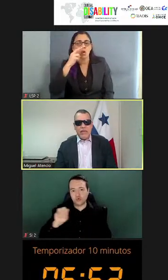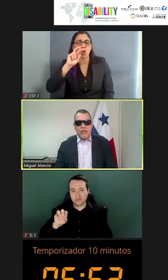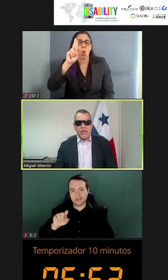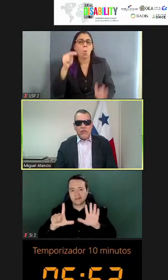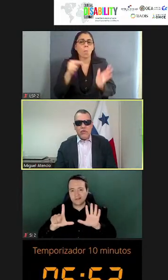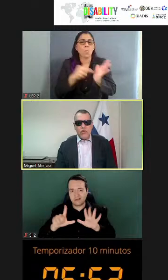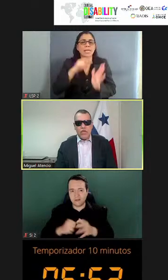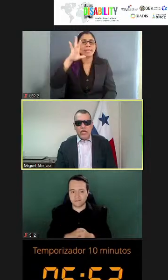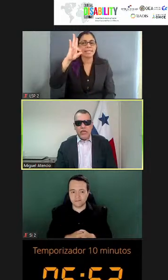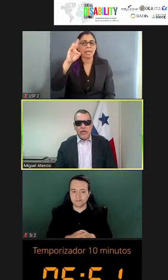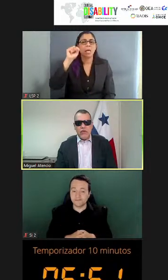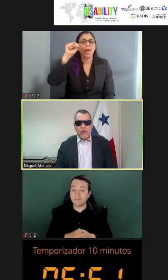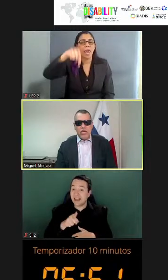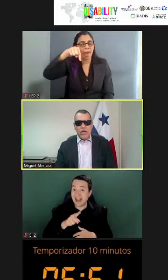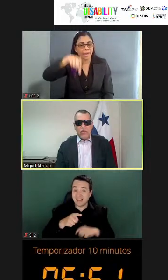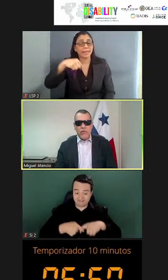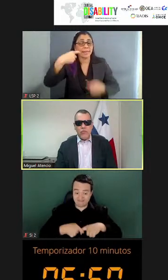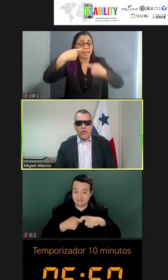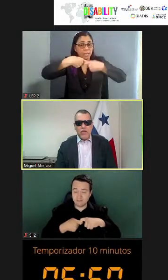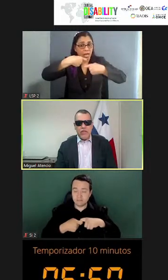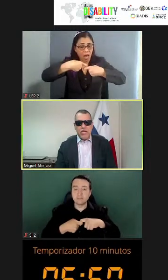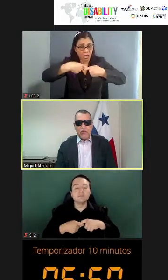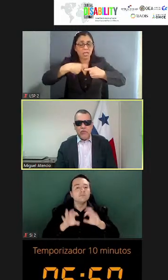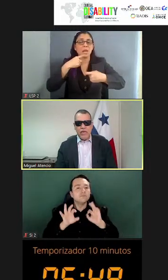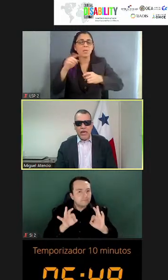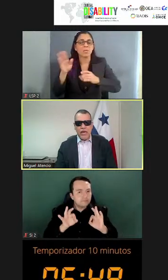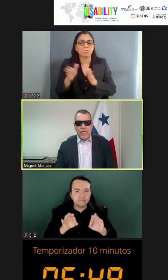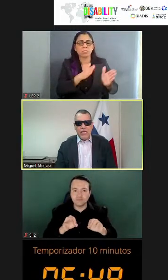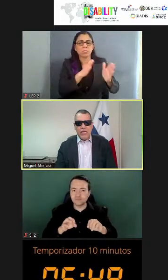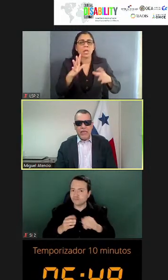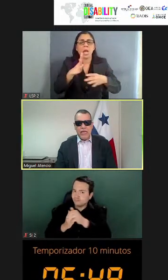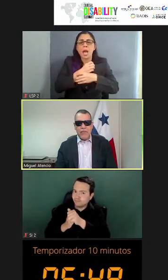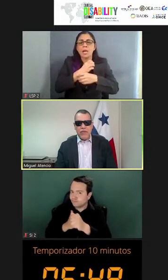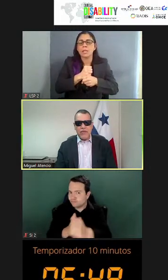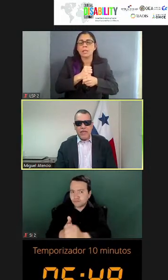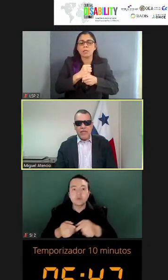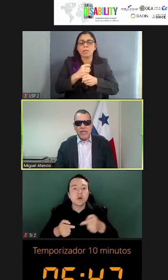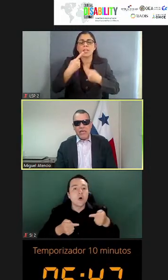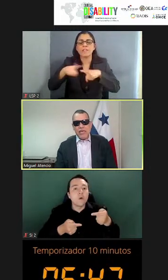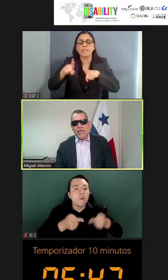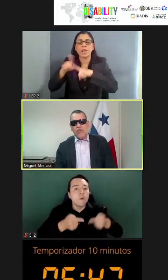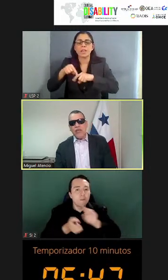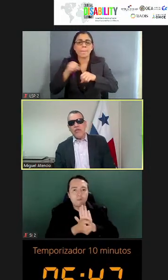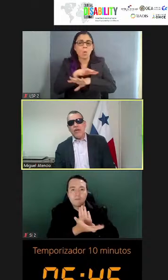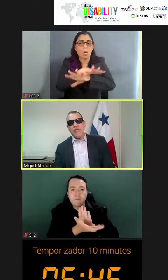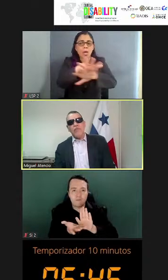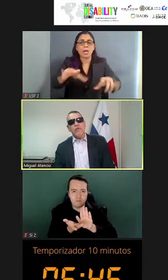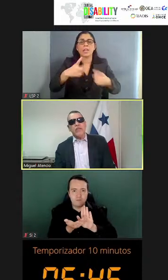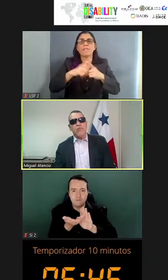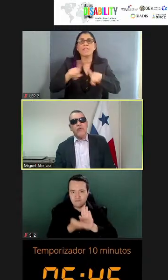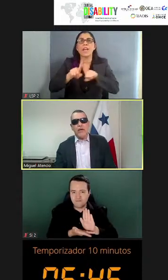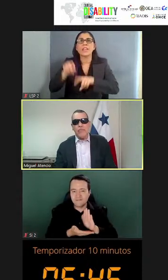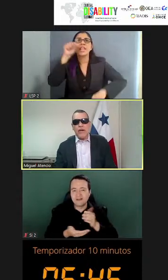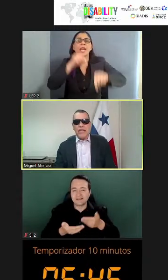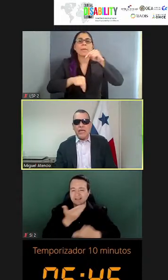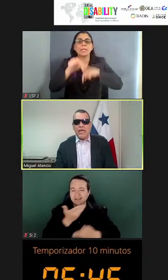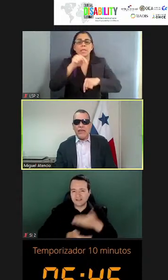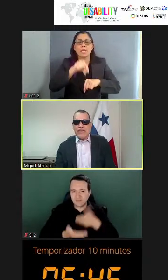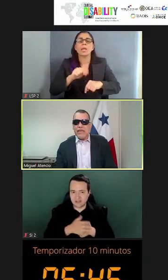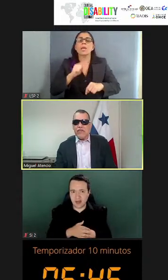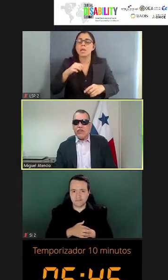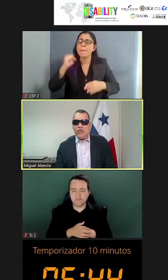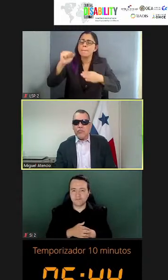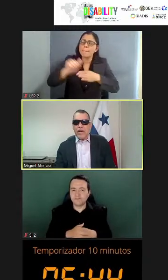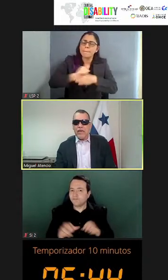28 2007 this institution meets the public policies regarding